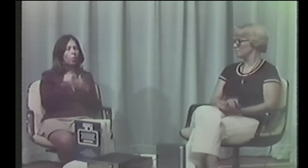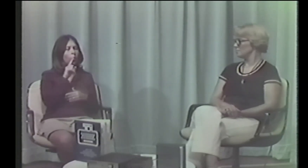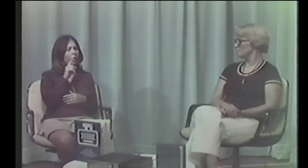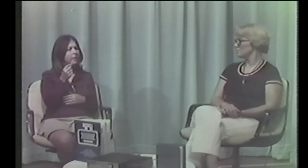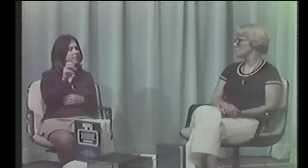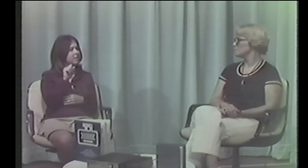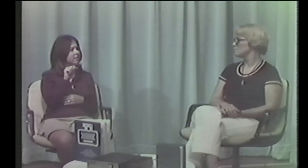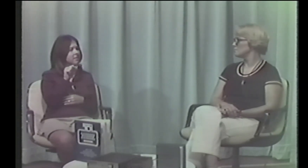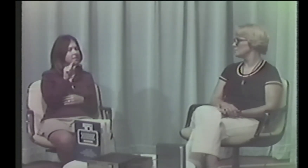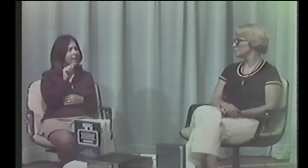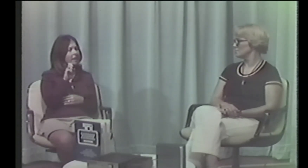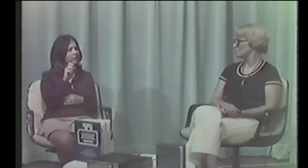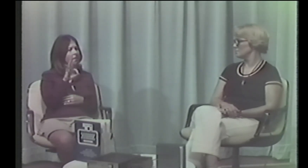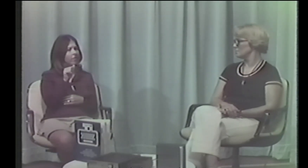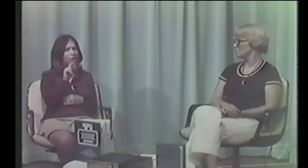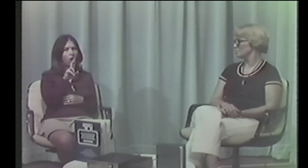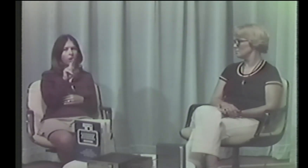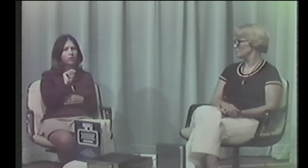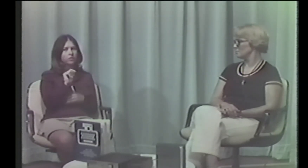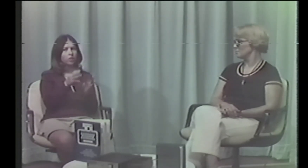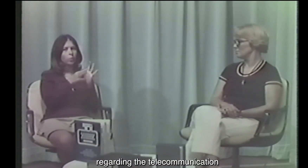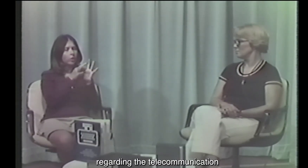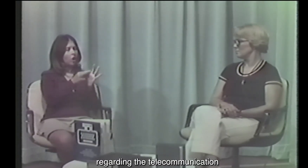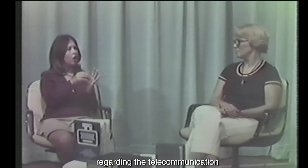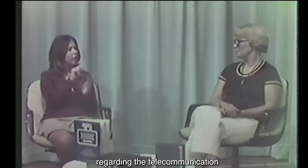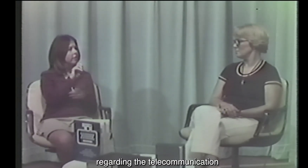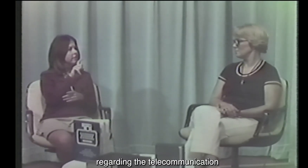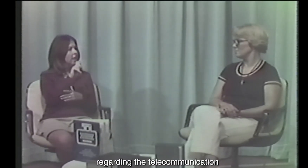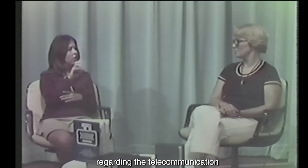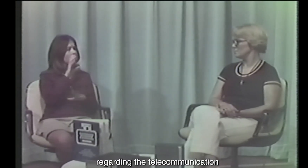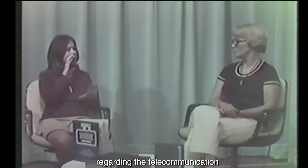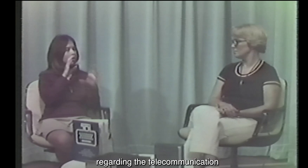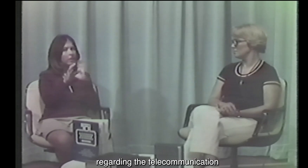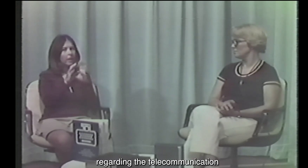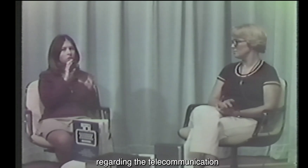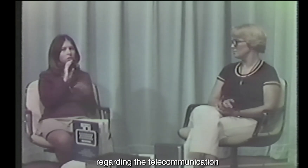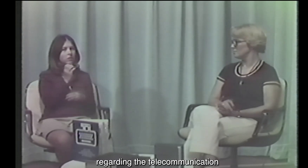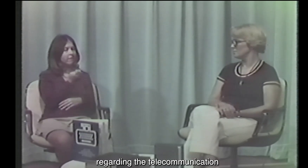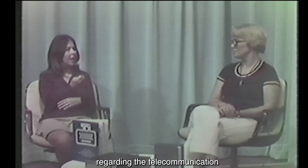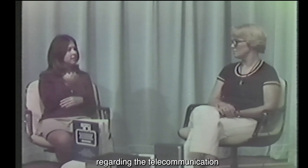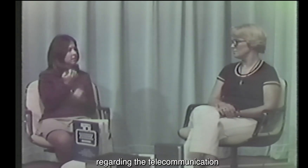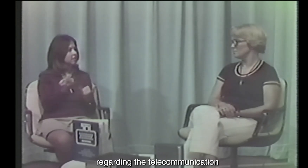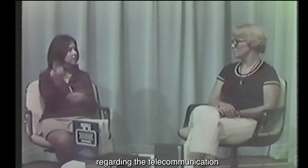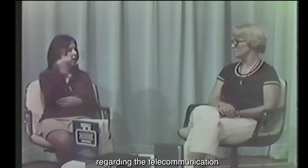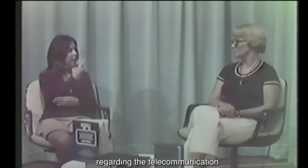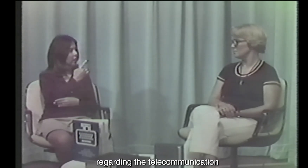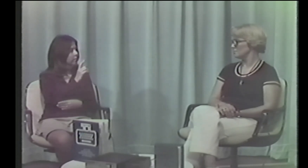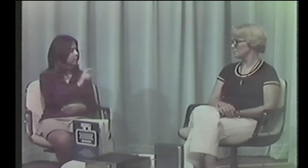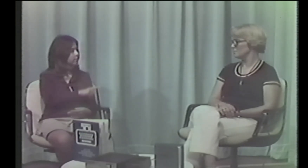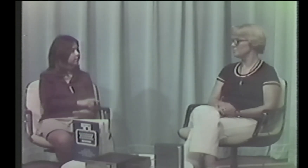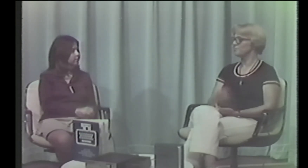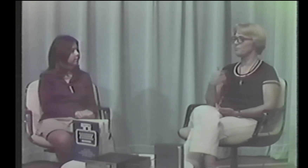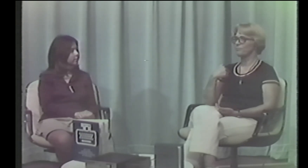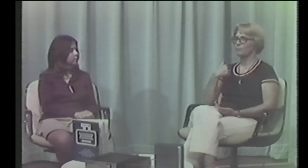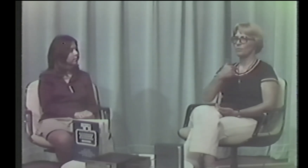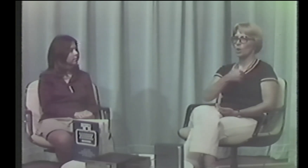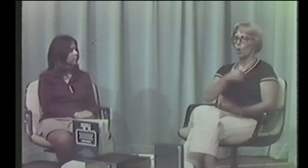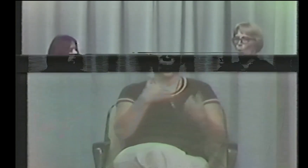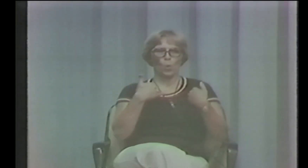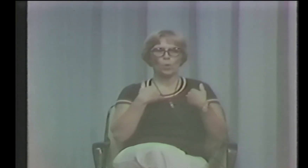What is the state of the art regarding the telecommunication devices today? we